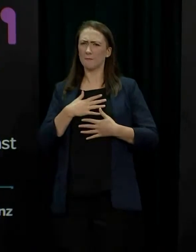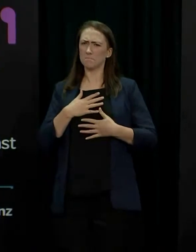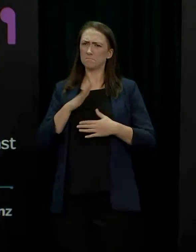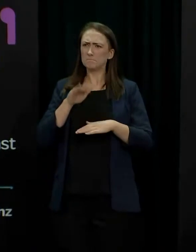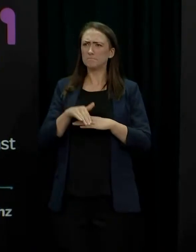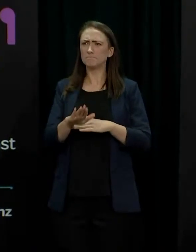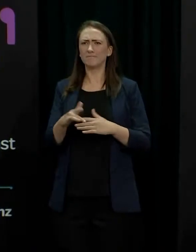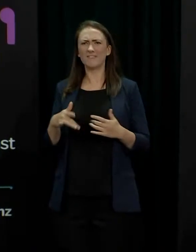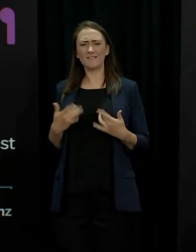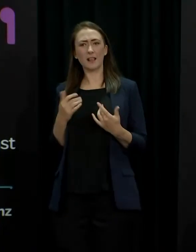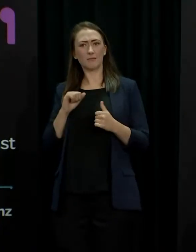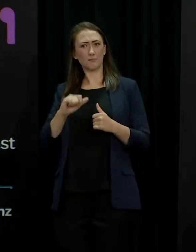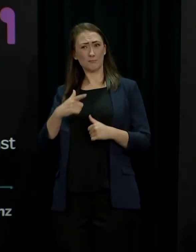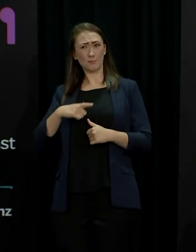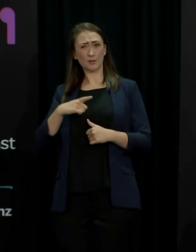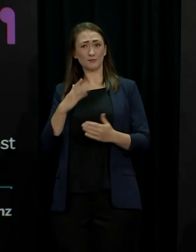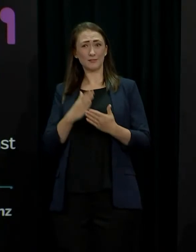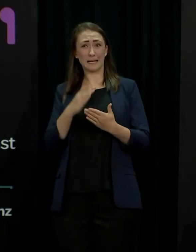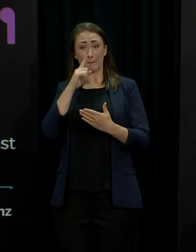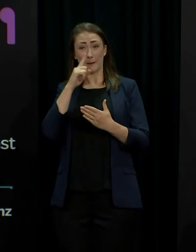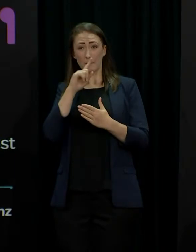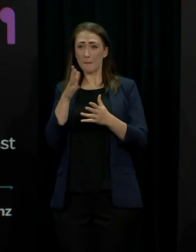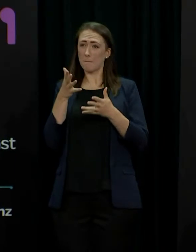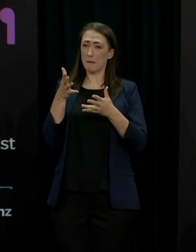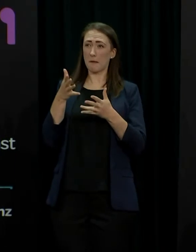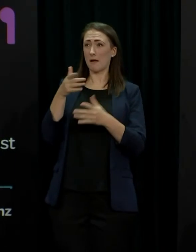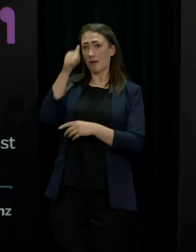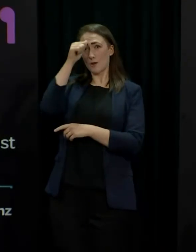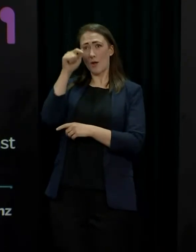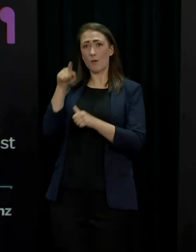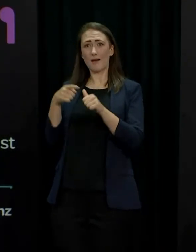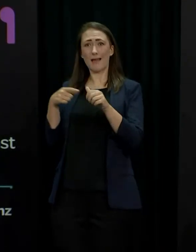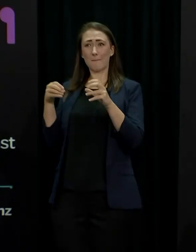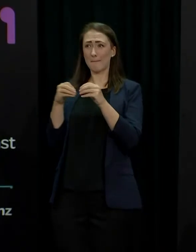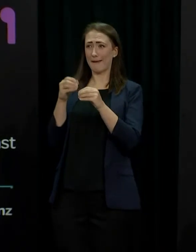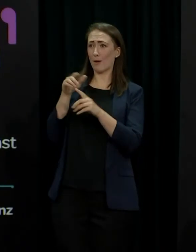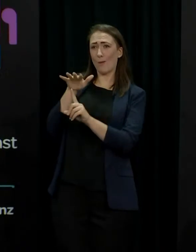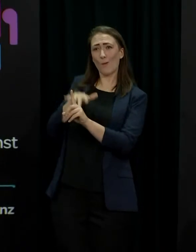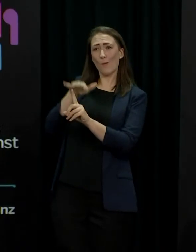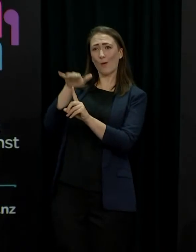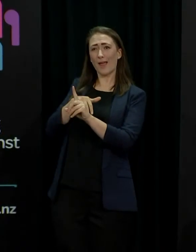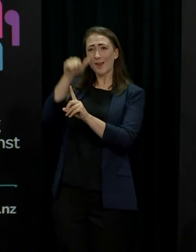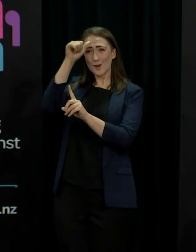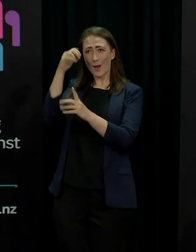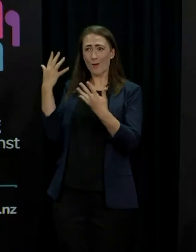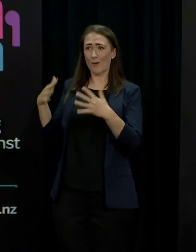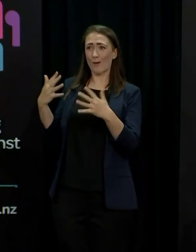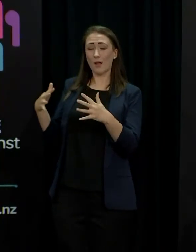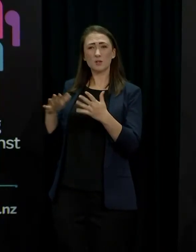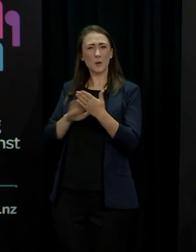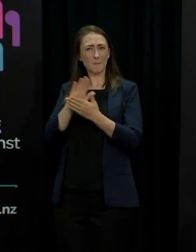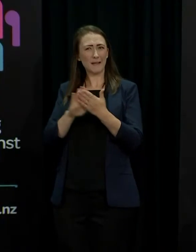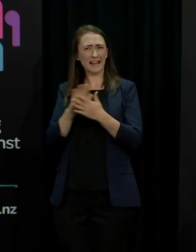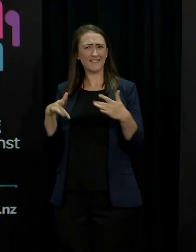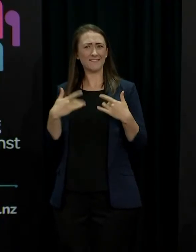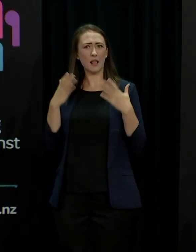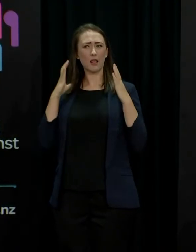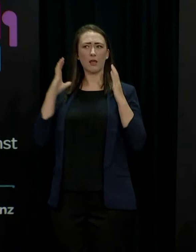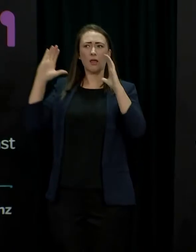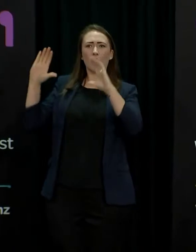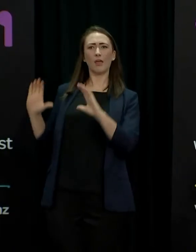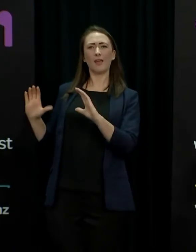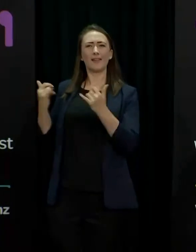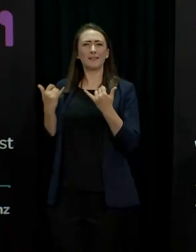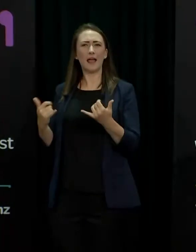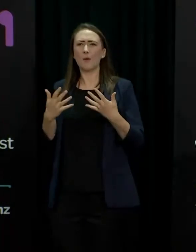your recognition and people feel like they know you. So is that a relief to leave that behind, or how are you feeling about all of